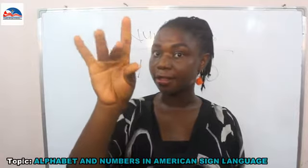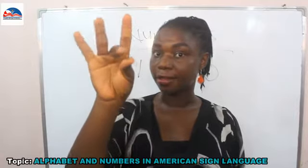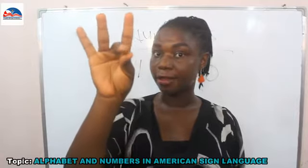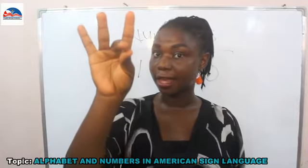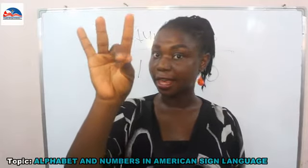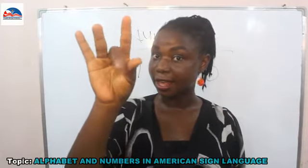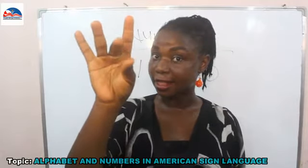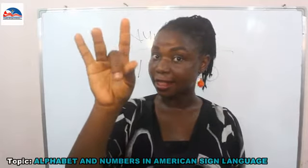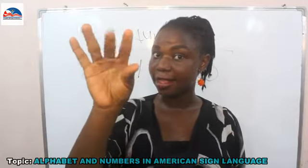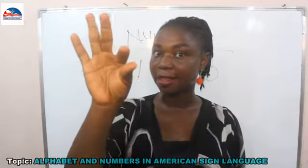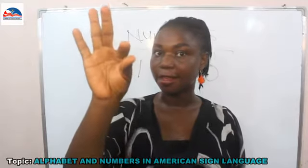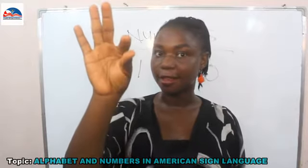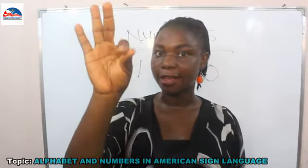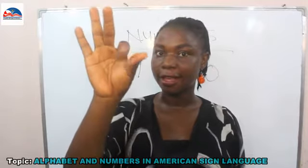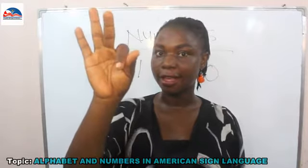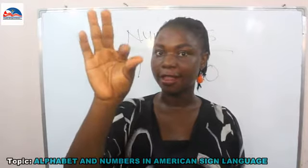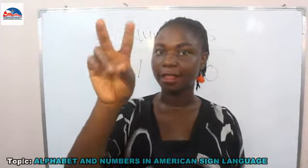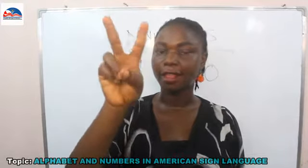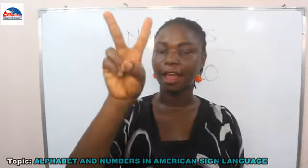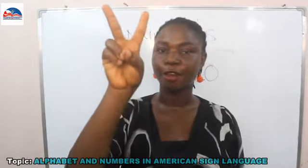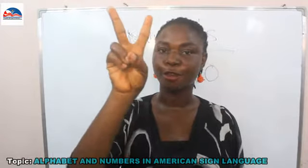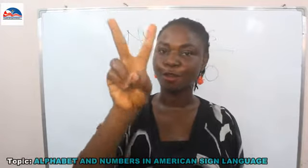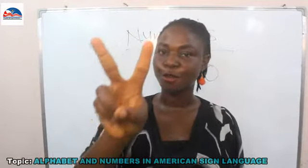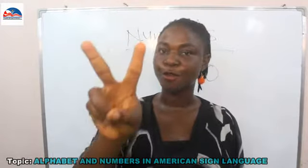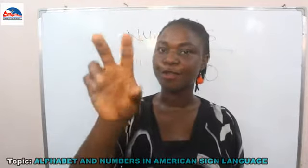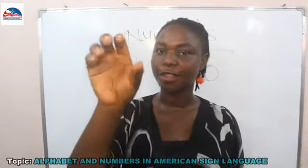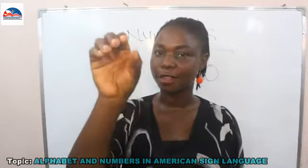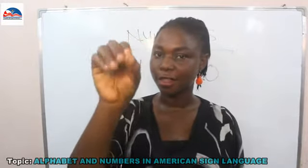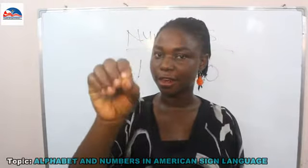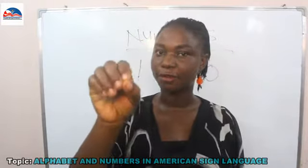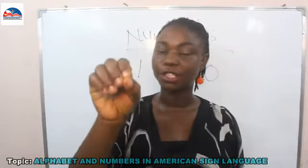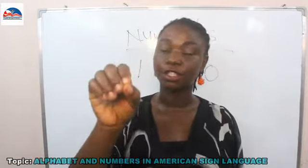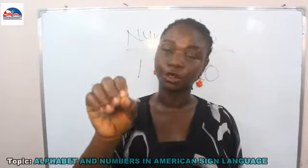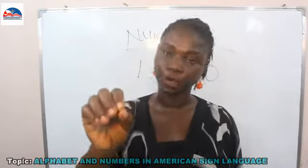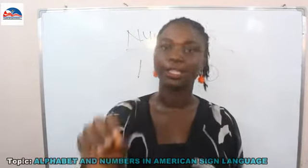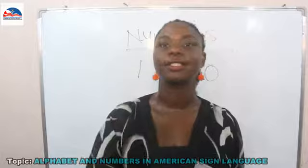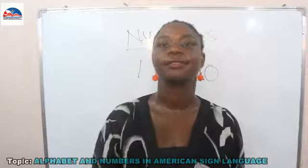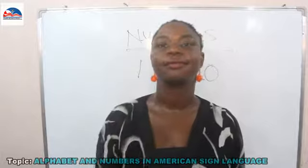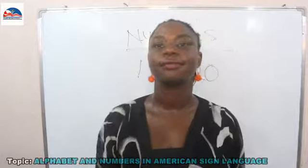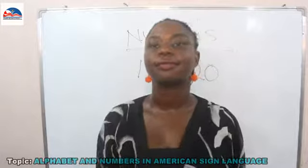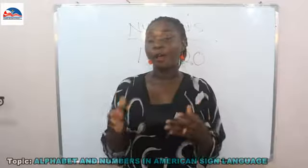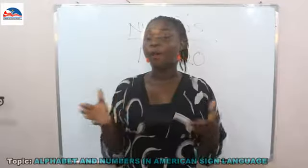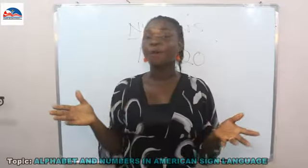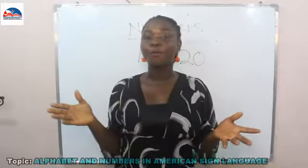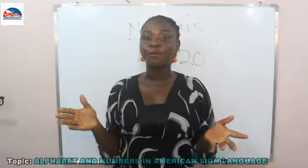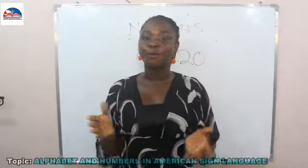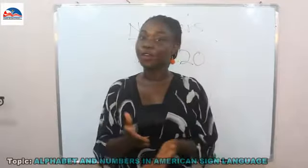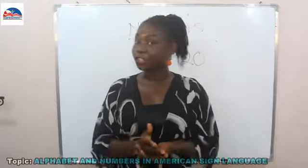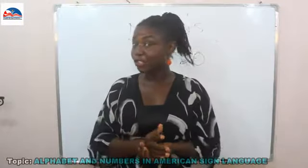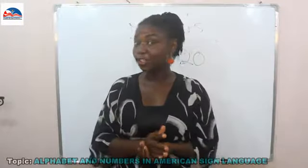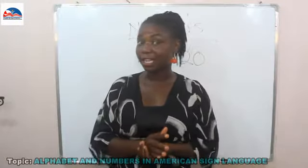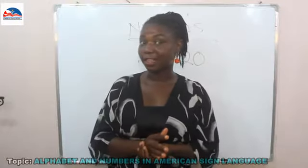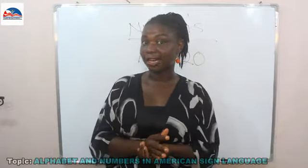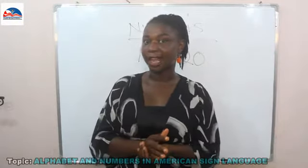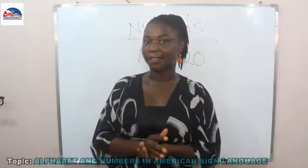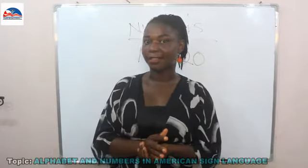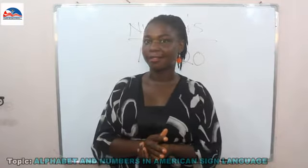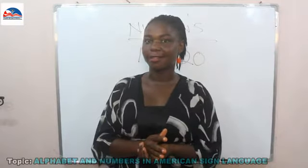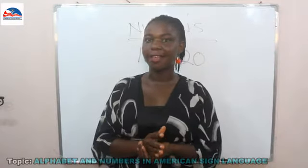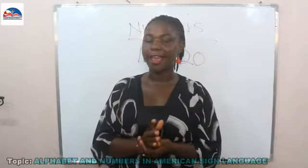your 18, and 19, and your 2 and 0, which is 20. Hope you enjoyed today's class,